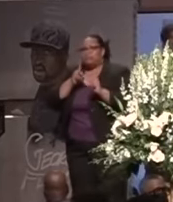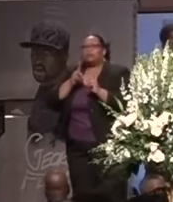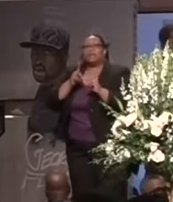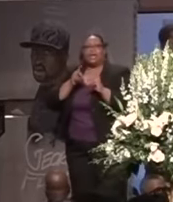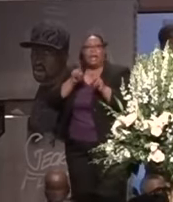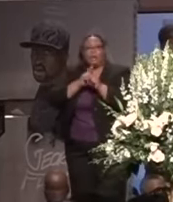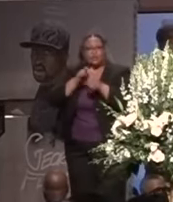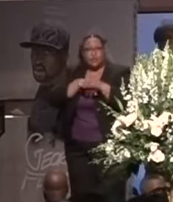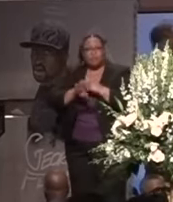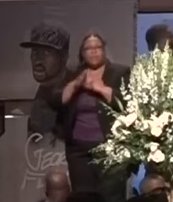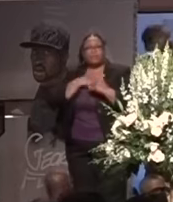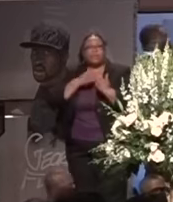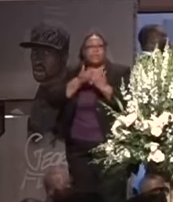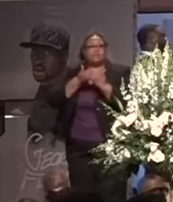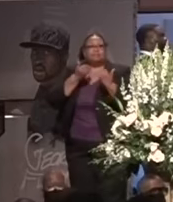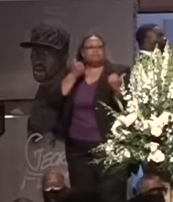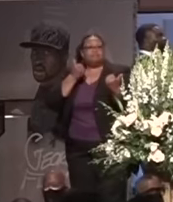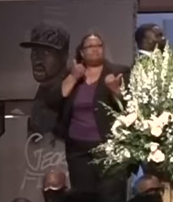through.